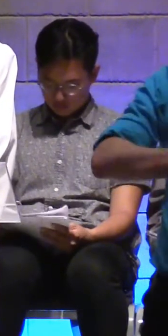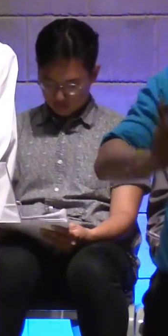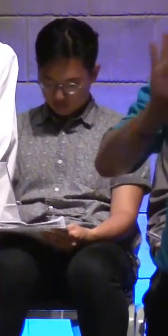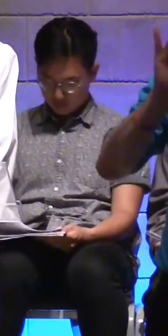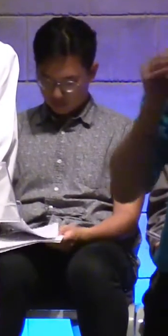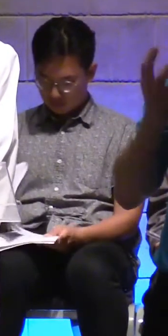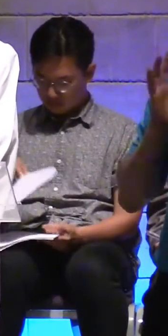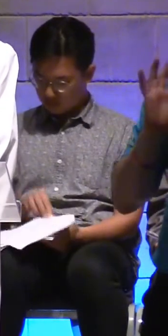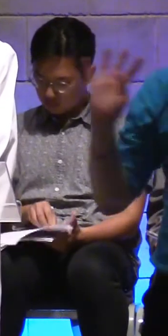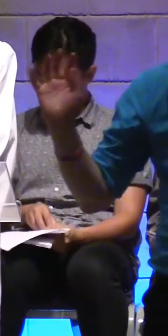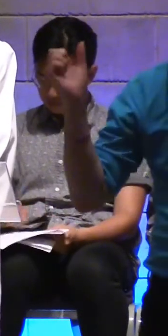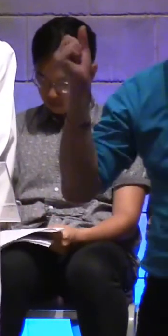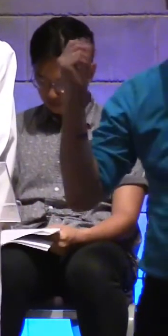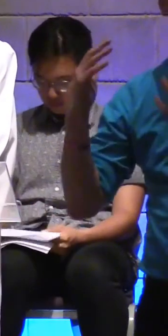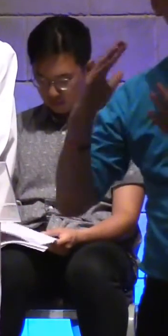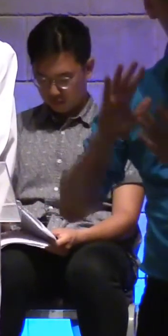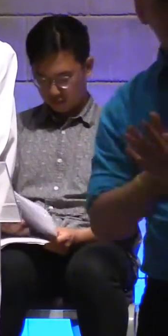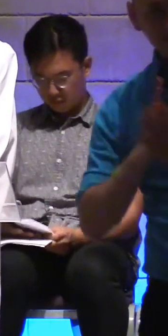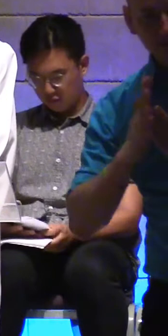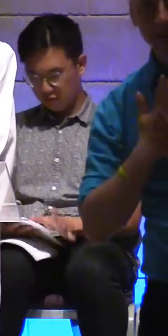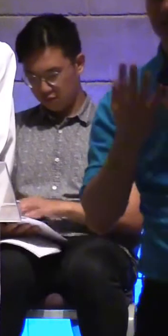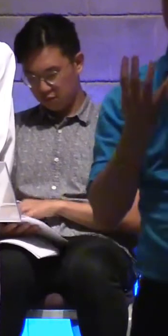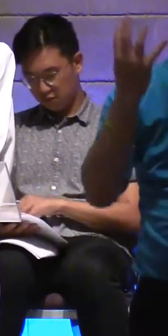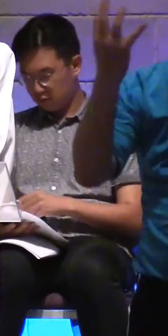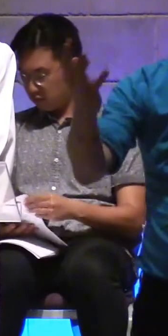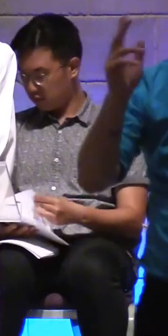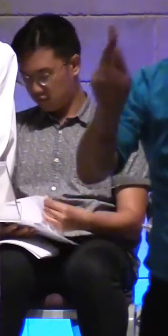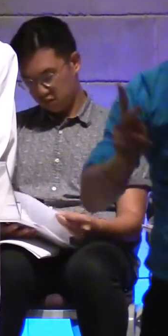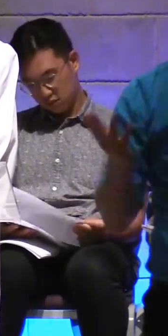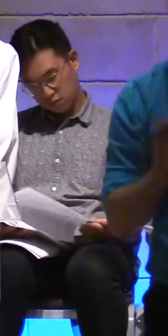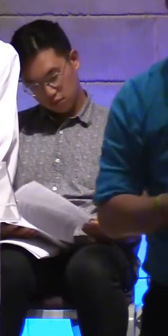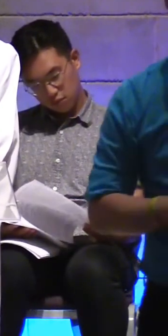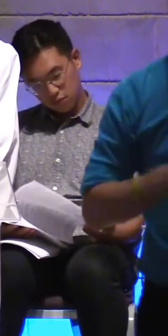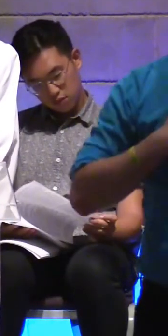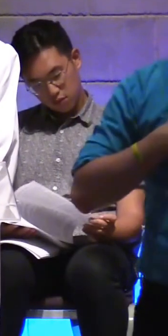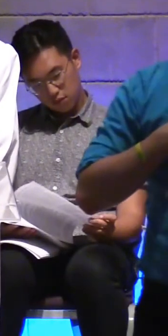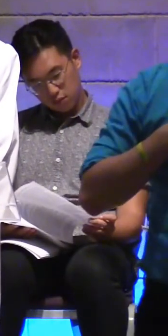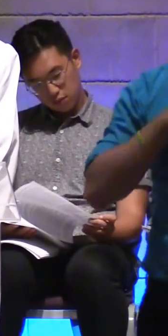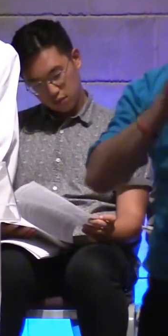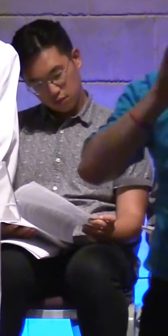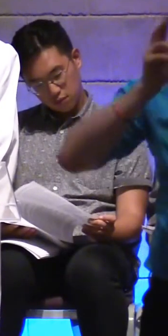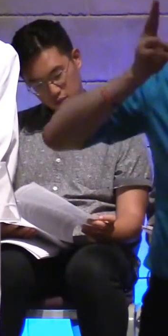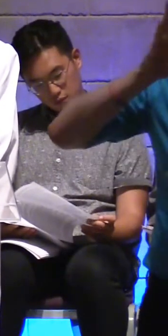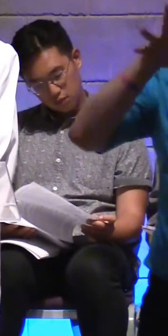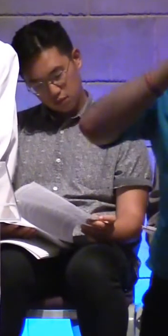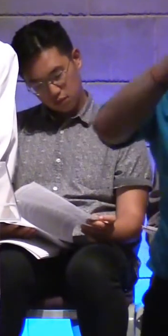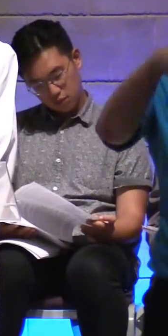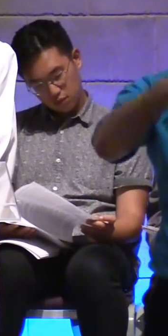voices and the many faces that are here. My bio's in the program, you can read that.